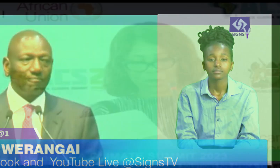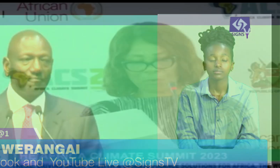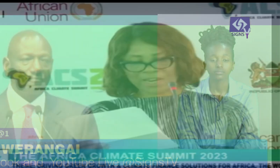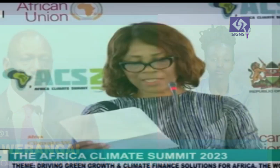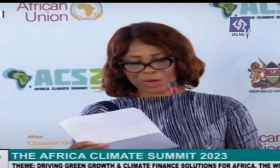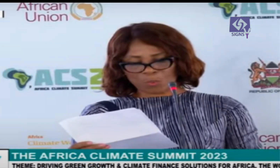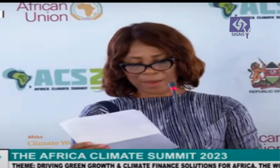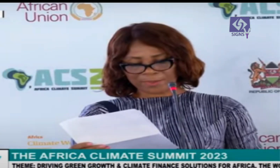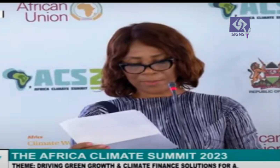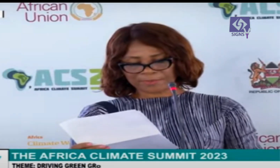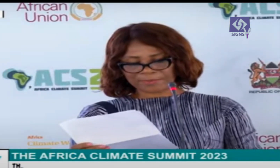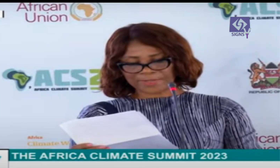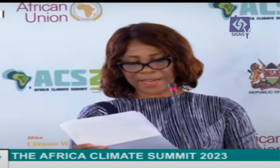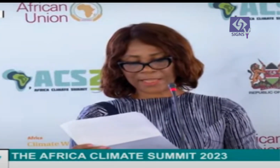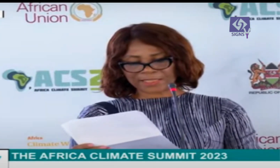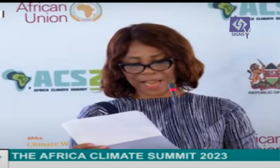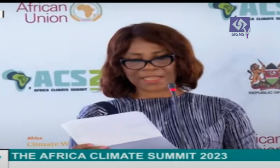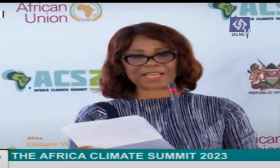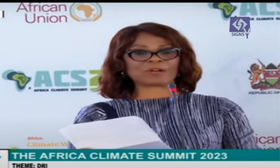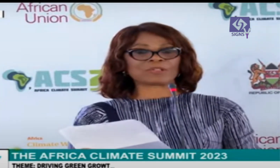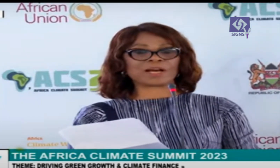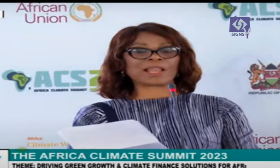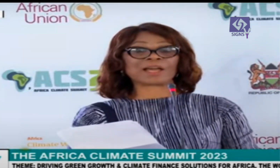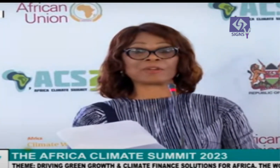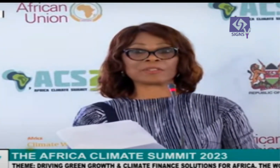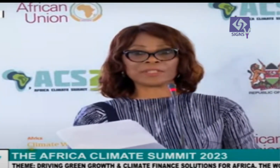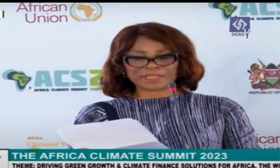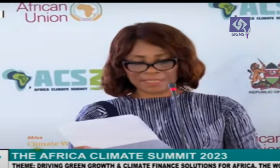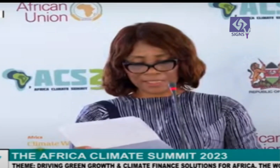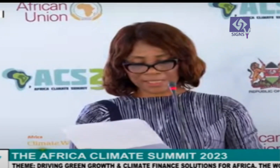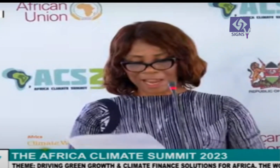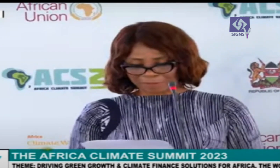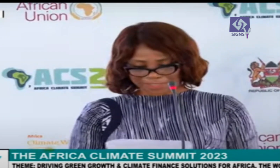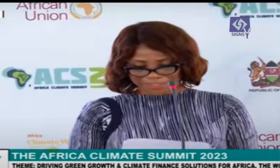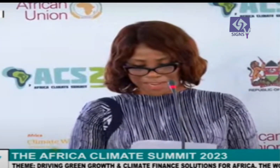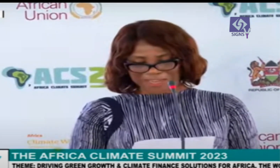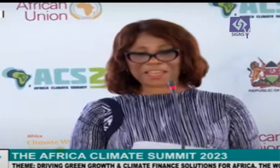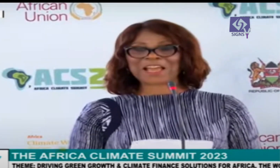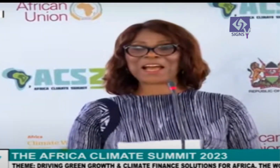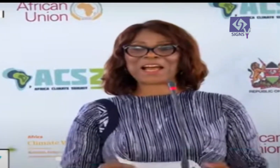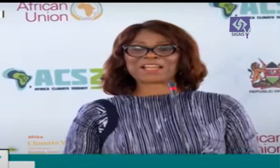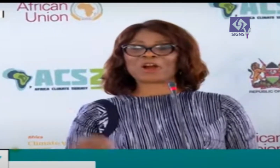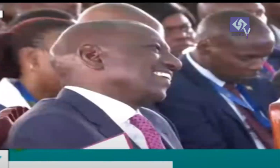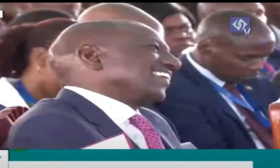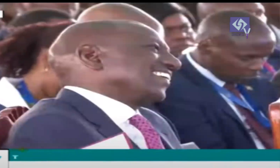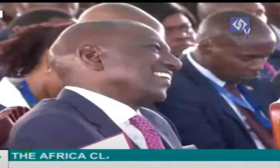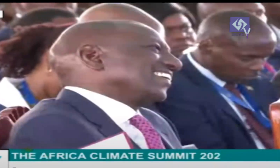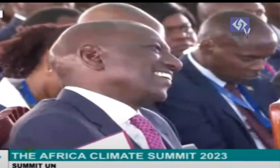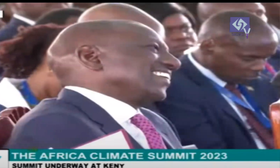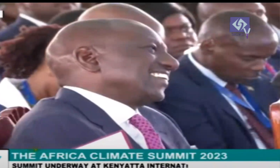And create a web. They can tie down a lion. This is an African saying, and collaboration should be